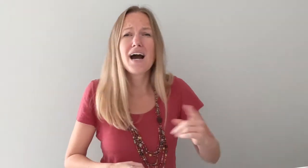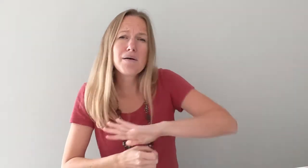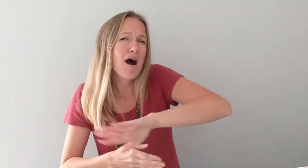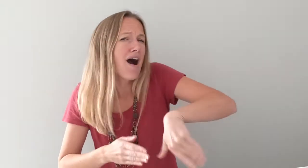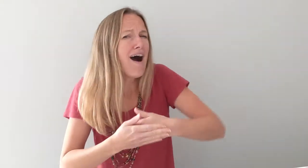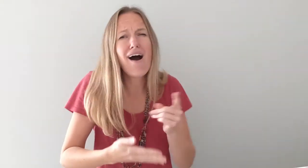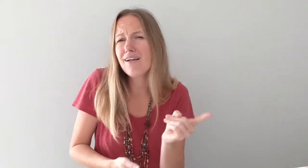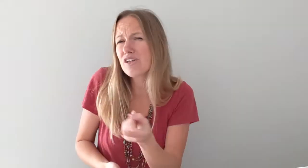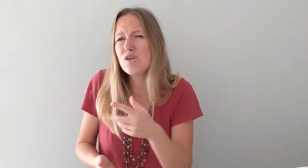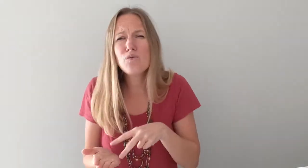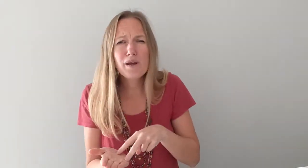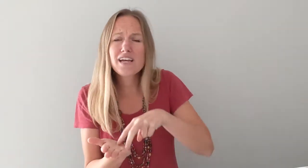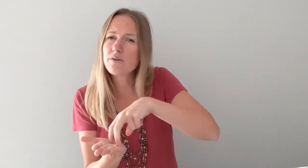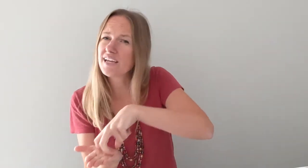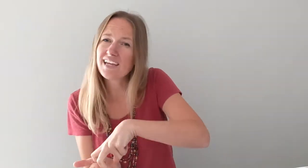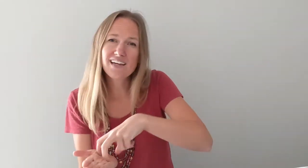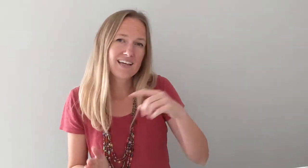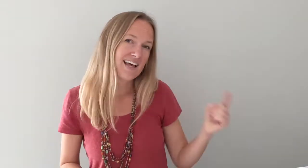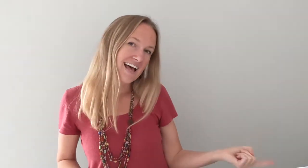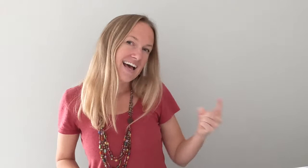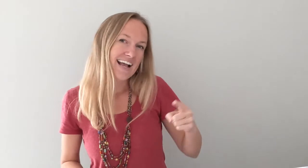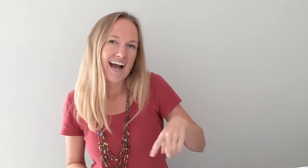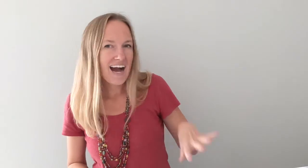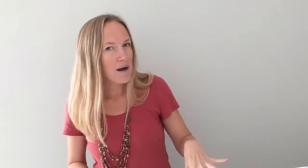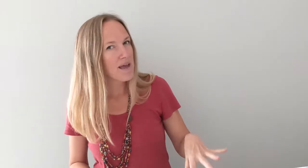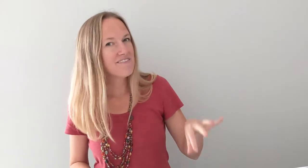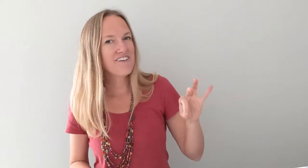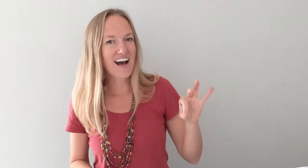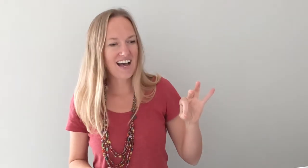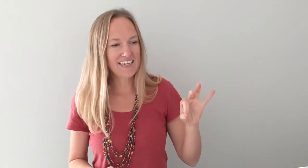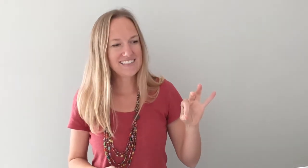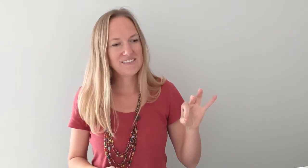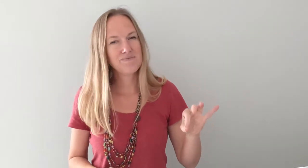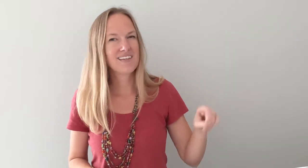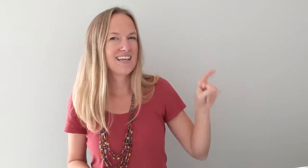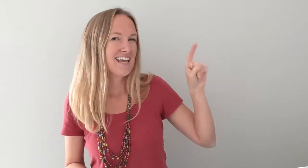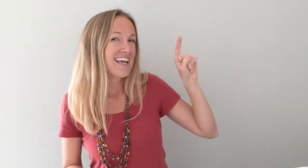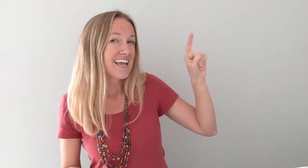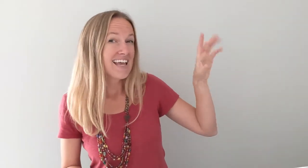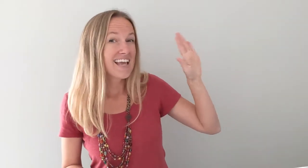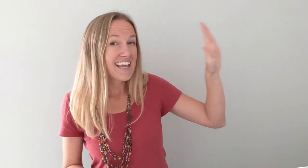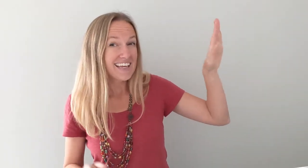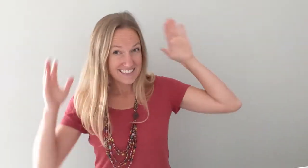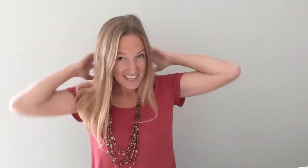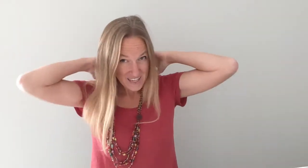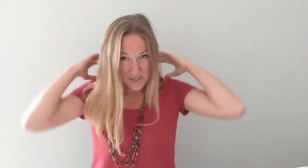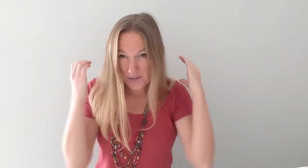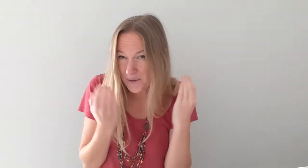Come all you weary, come and find, his